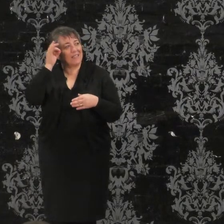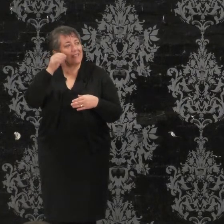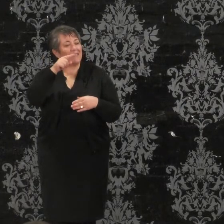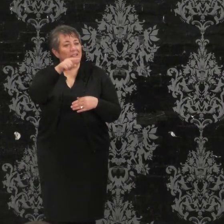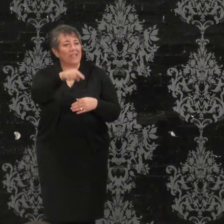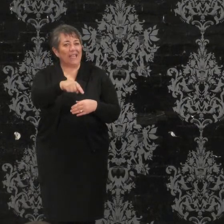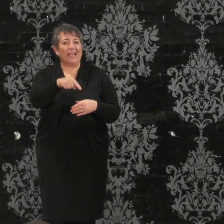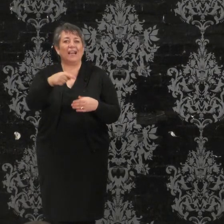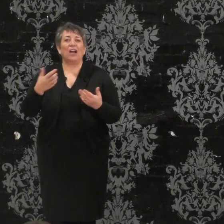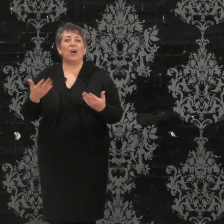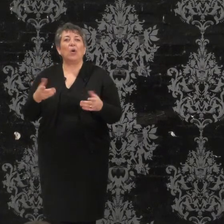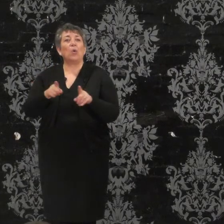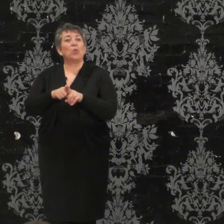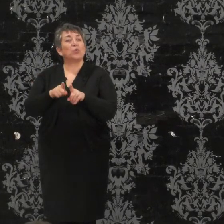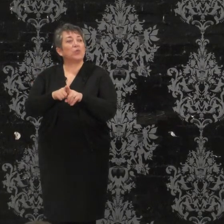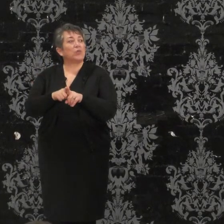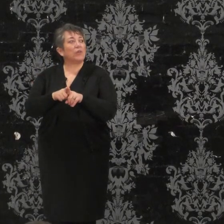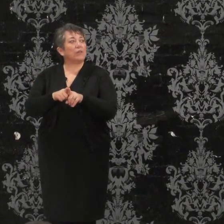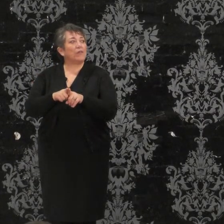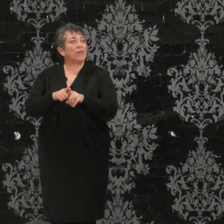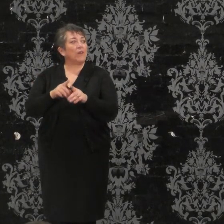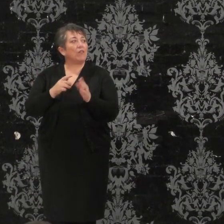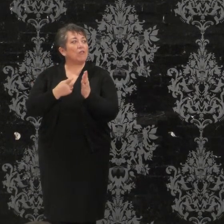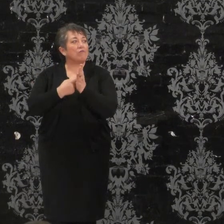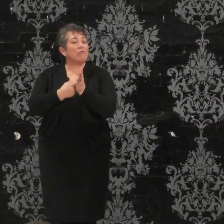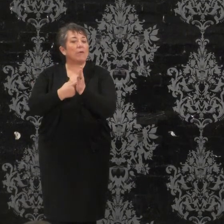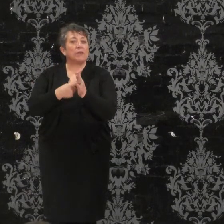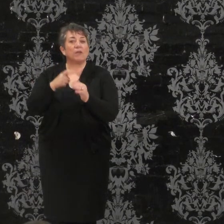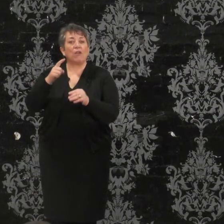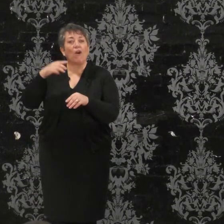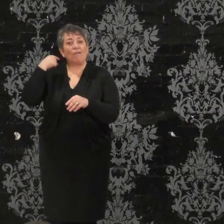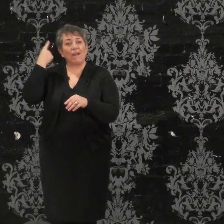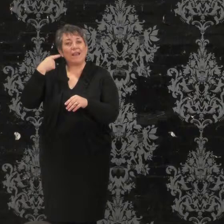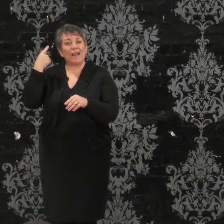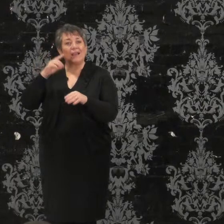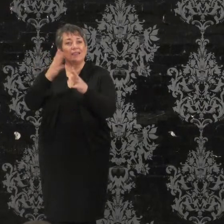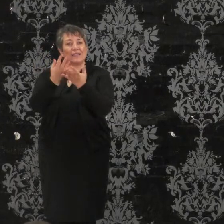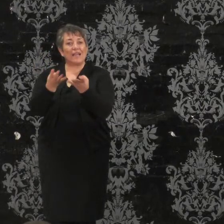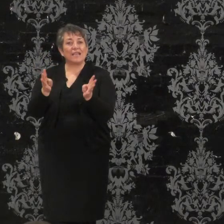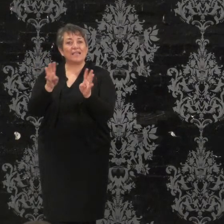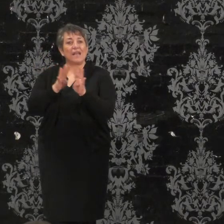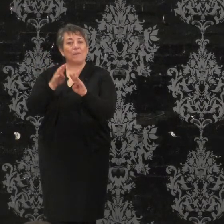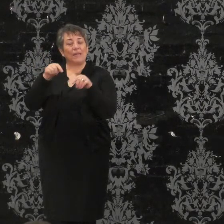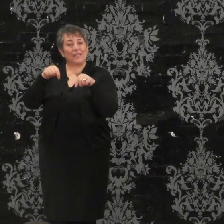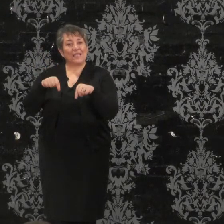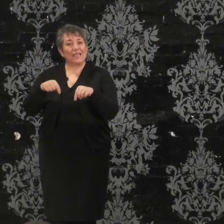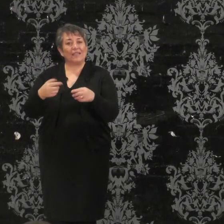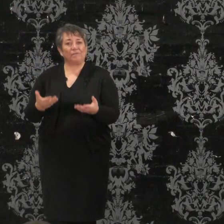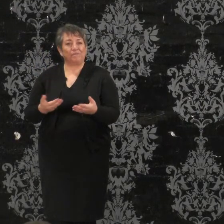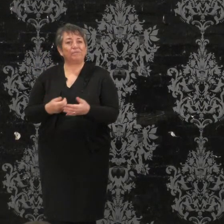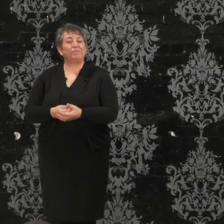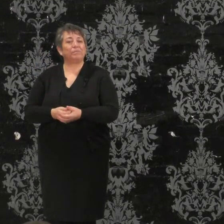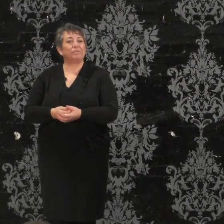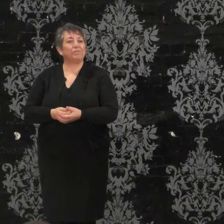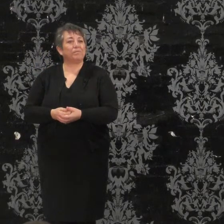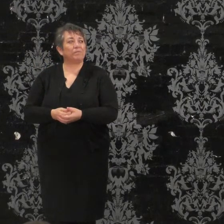is here today, and also the representative from the London Assembly, Marina Ahmed, is here today as well.